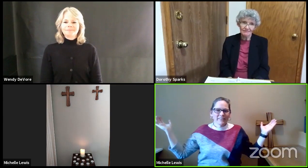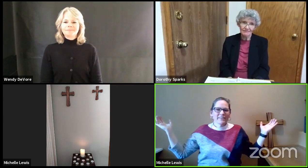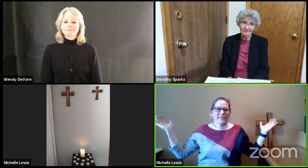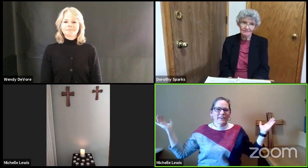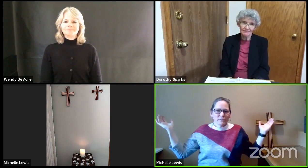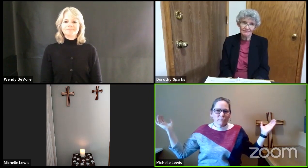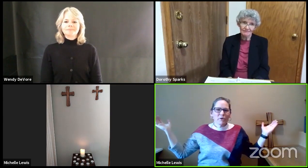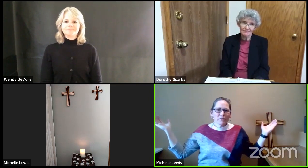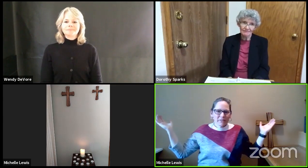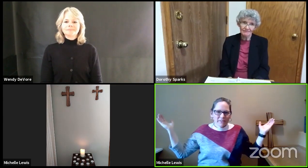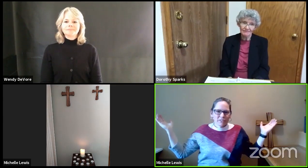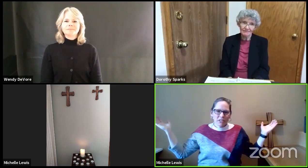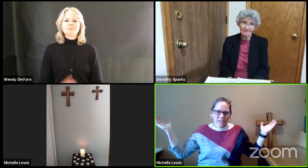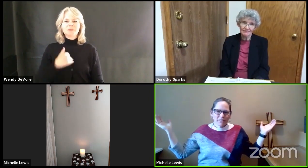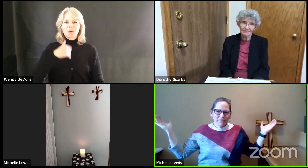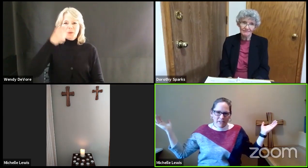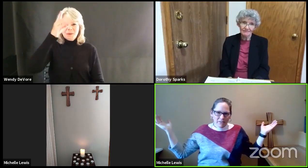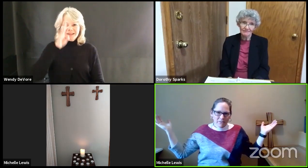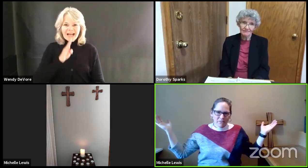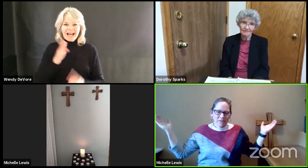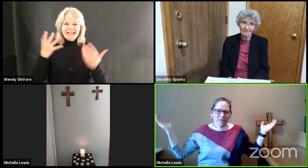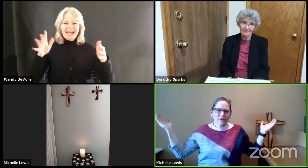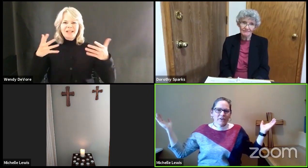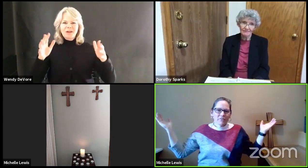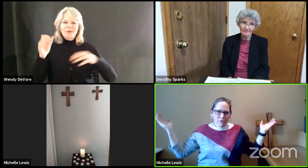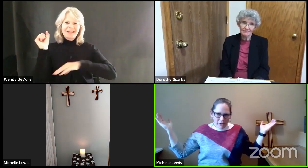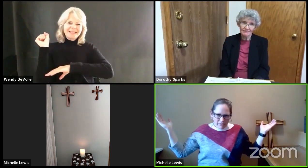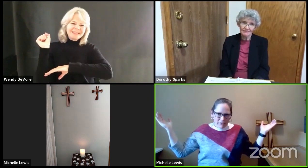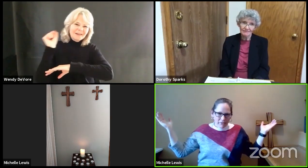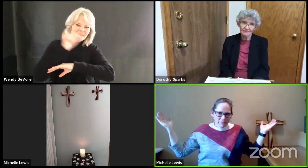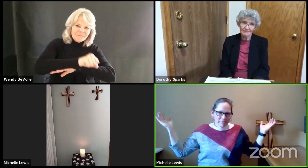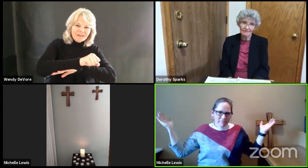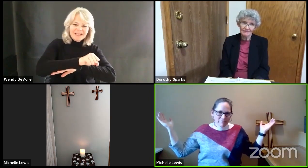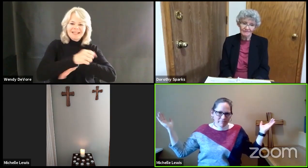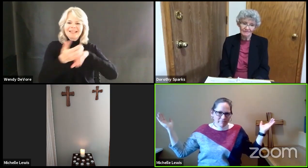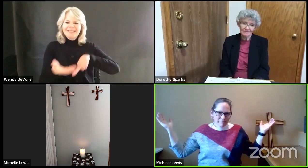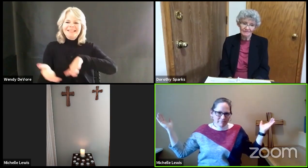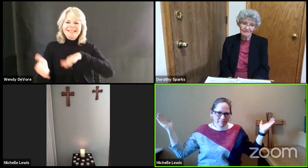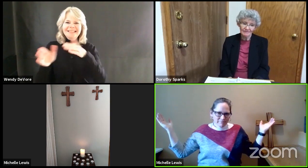God has broken the chains of death forever.